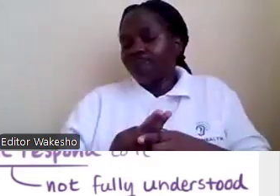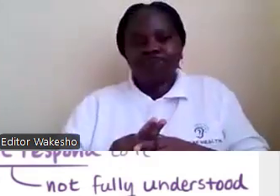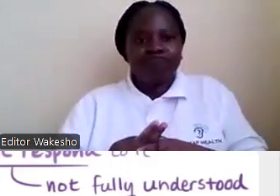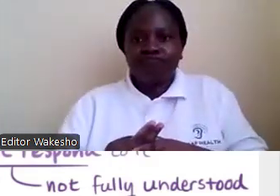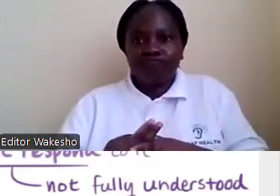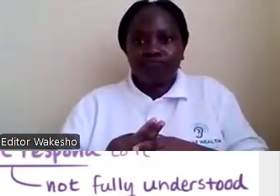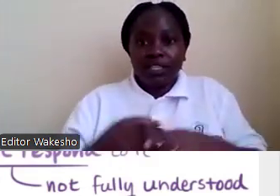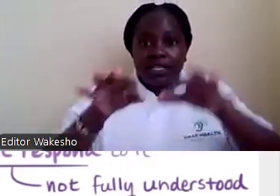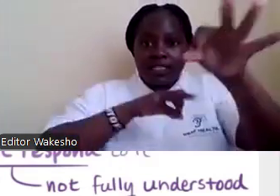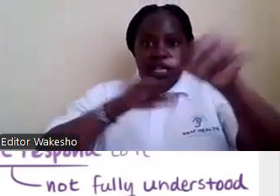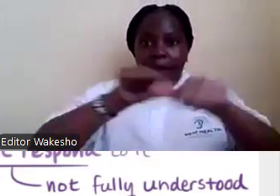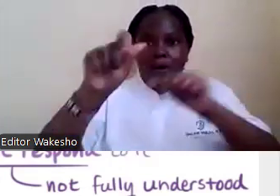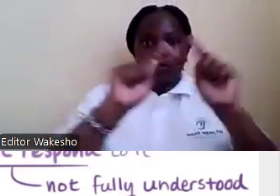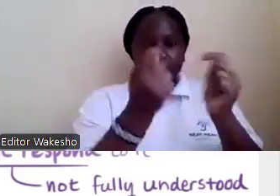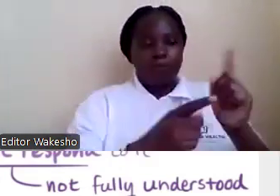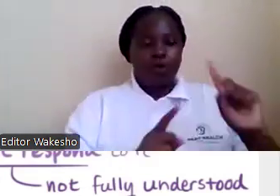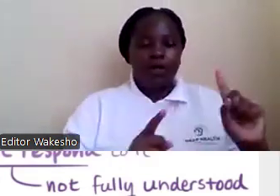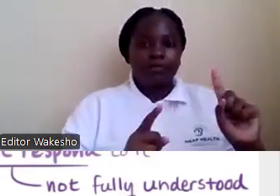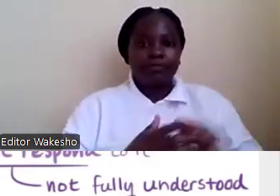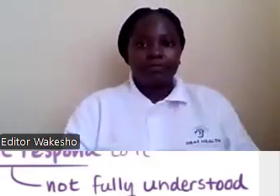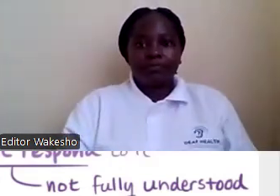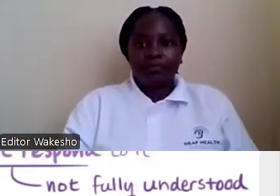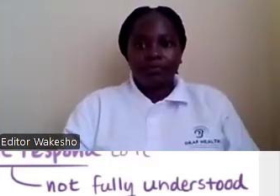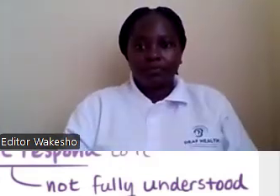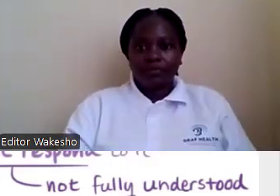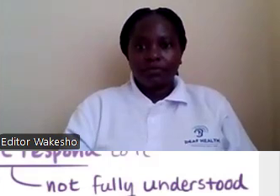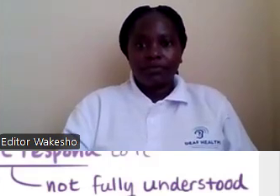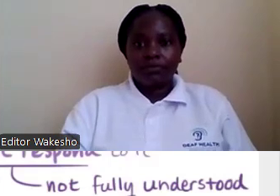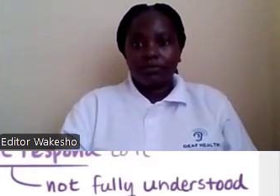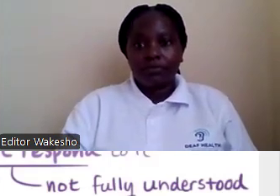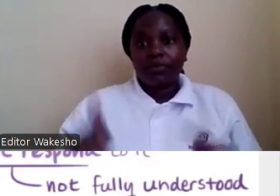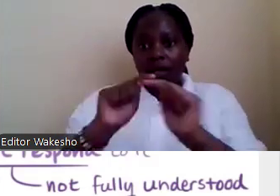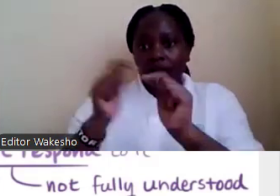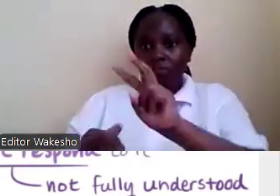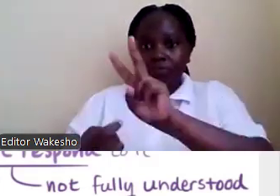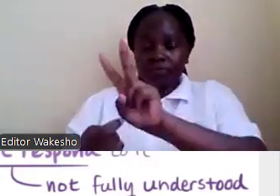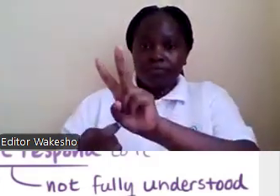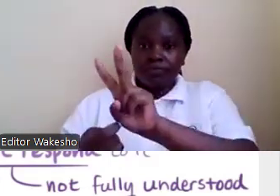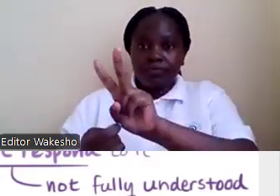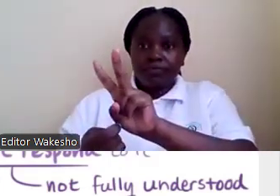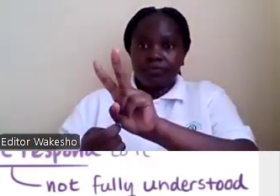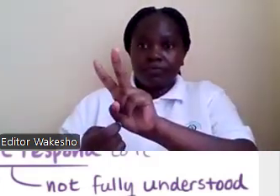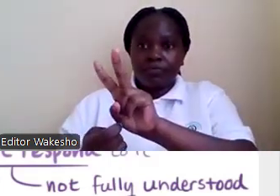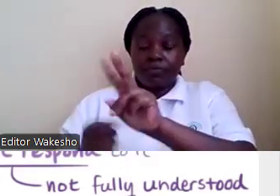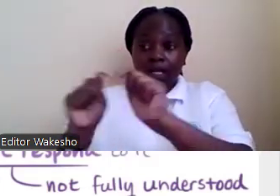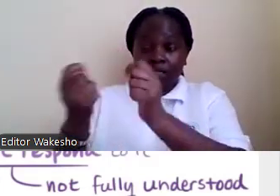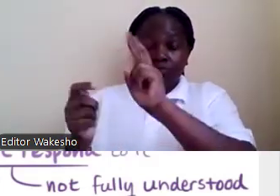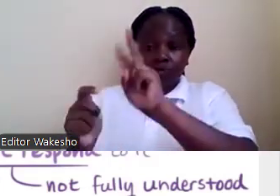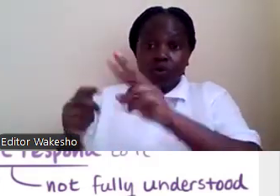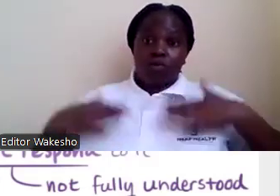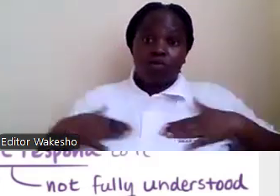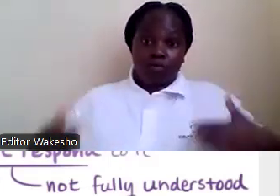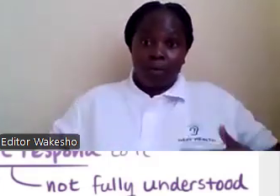1. Great. Now, let's look at type 2. So in type 2, your body makes